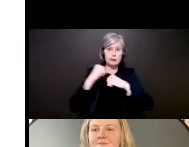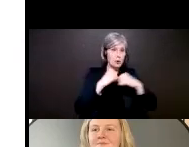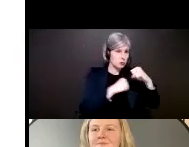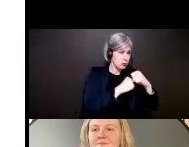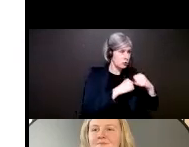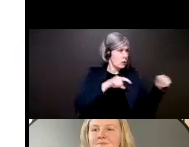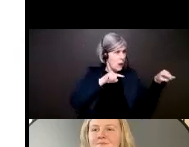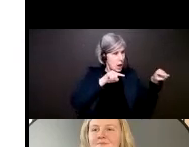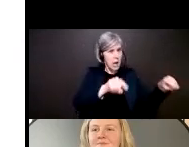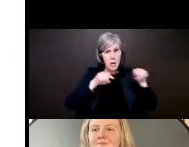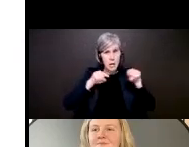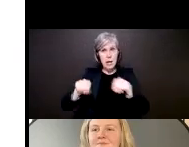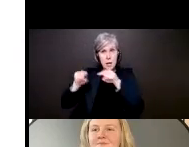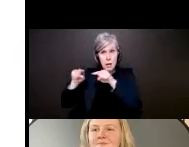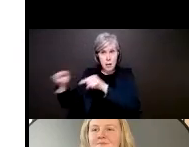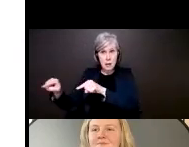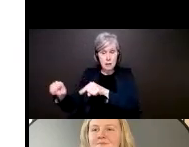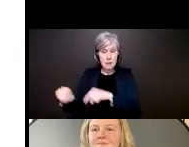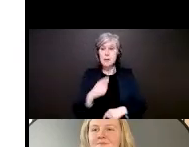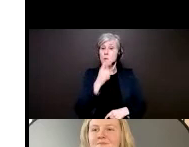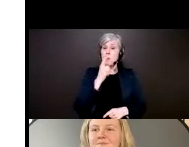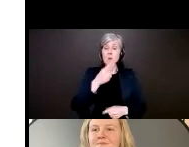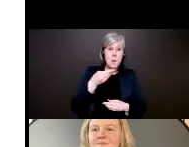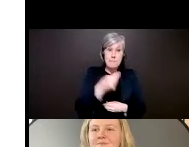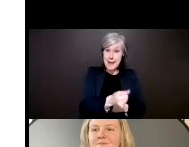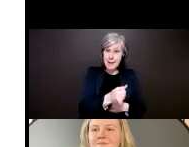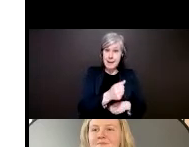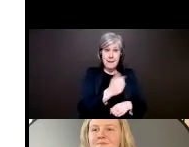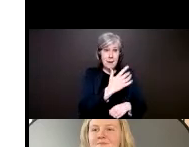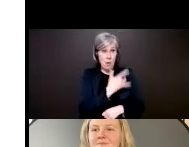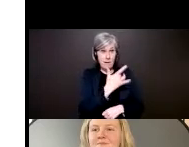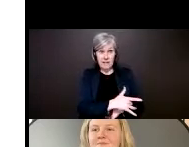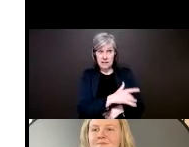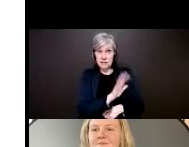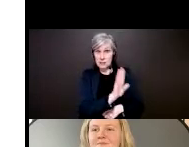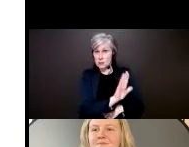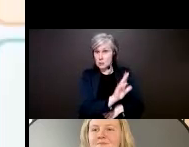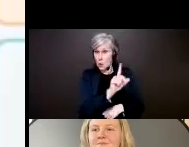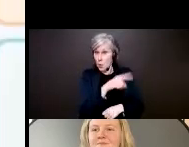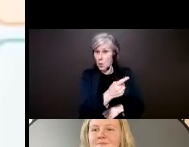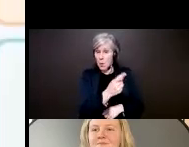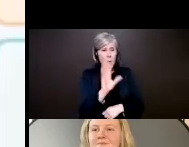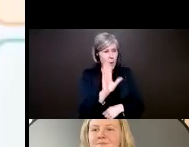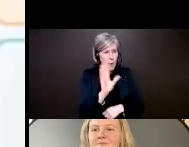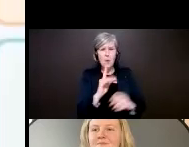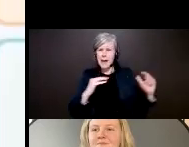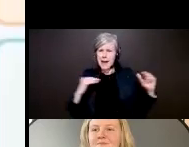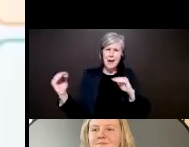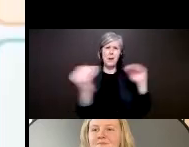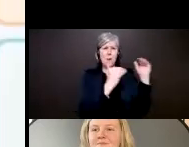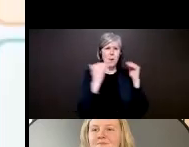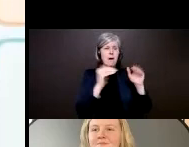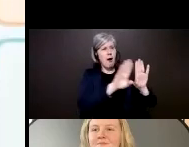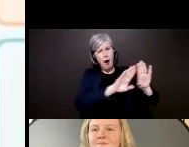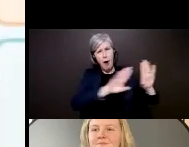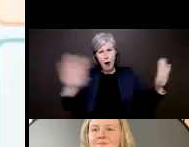pay for networks aren't the only ones who are doing it, that we are thinking about equity at all levels. And of course, the